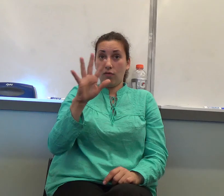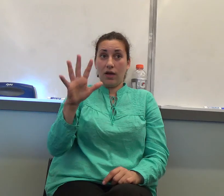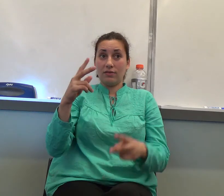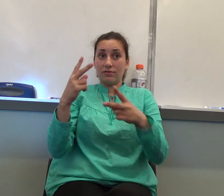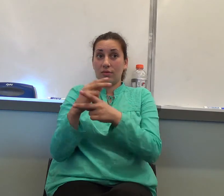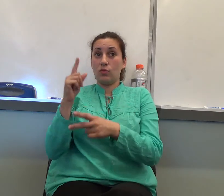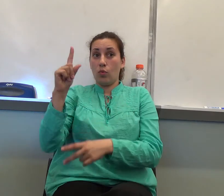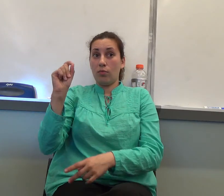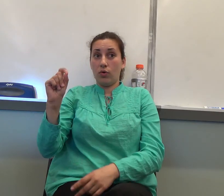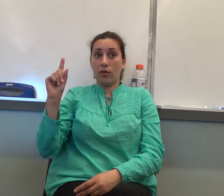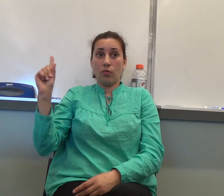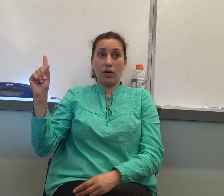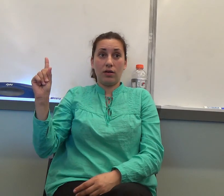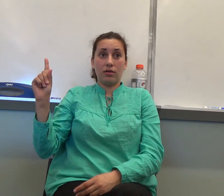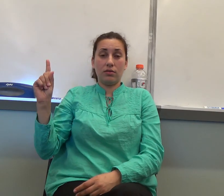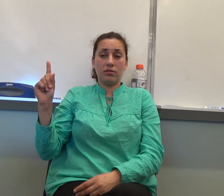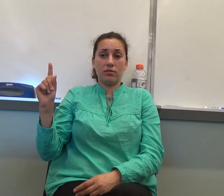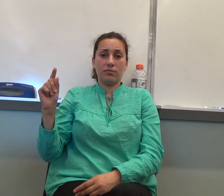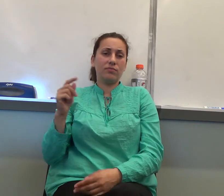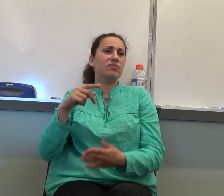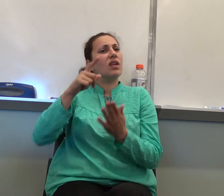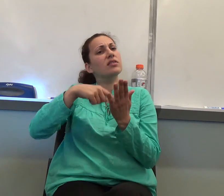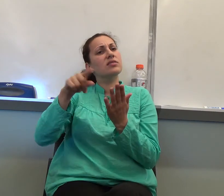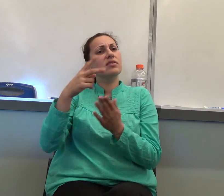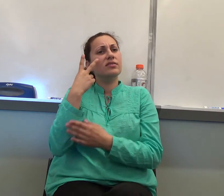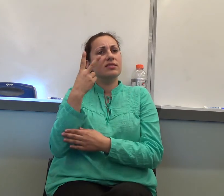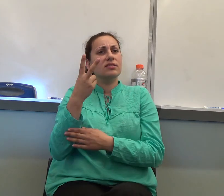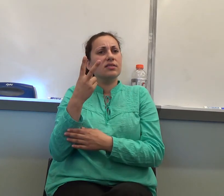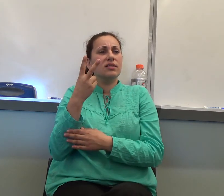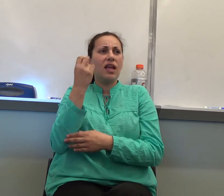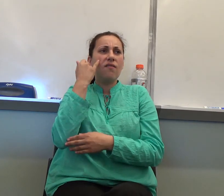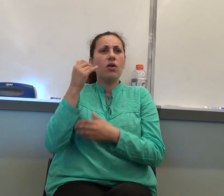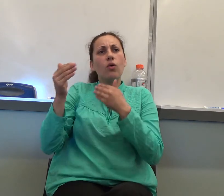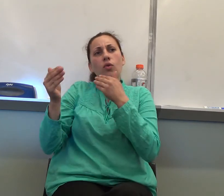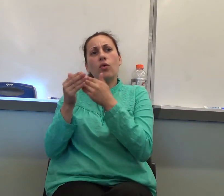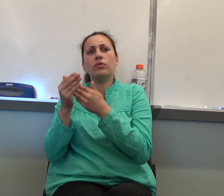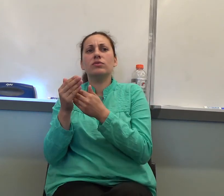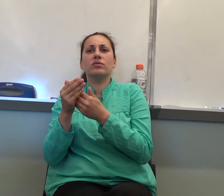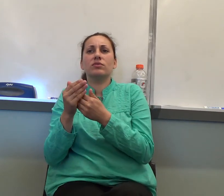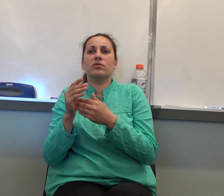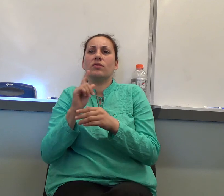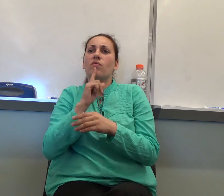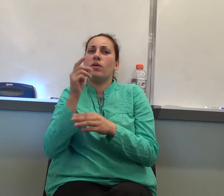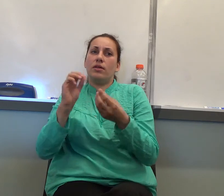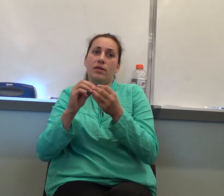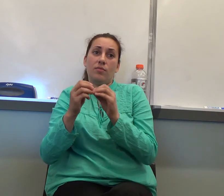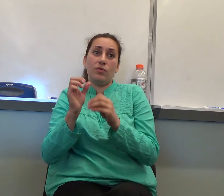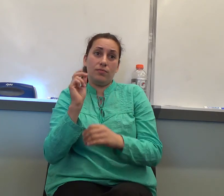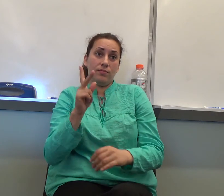a check to see how close we're coming to the actual dividend. All right,